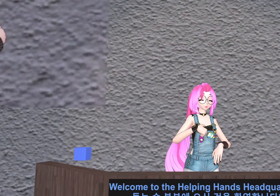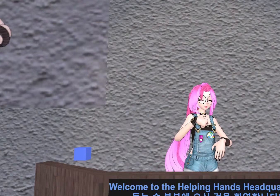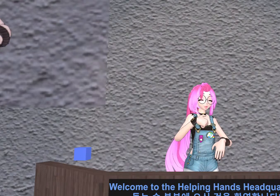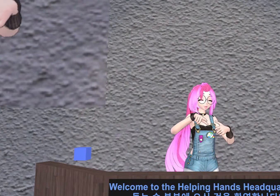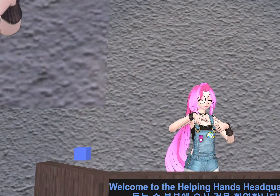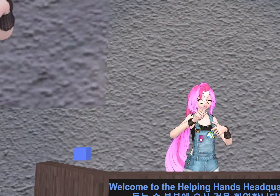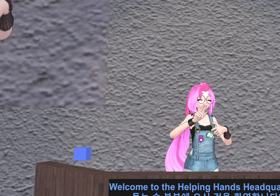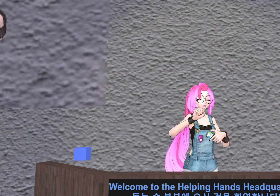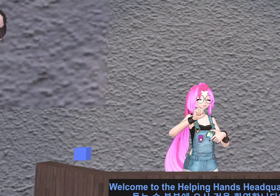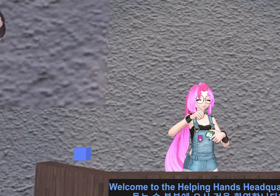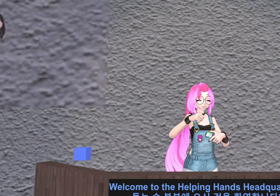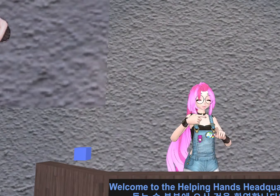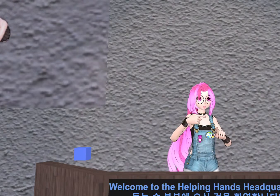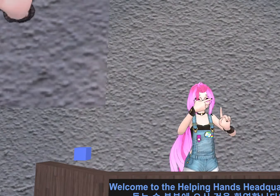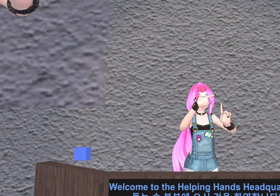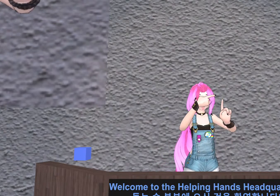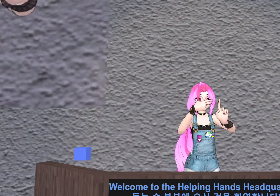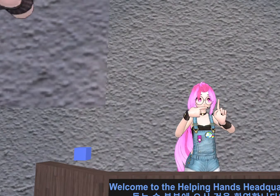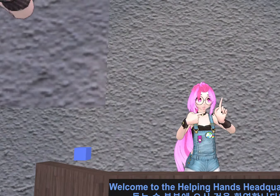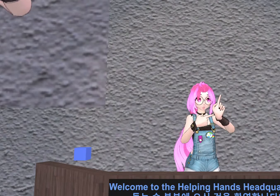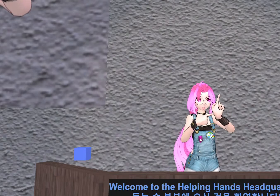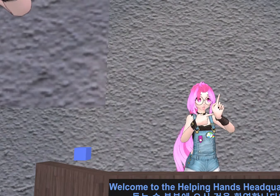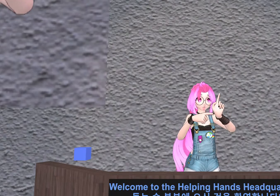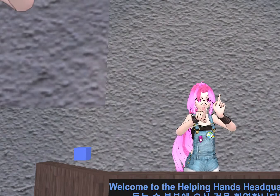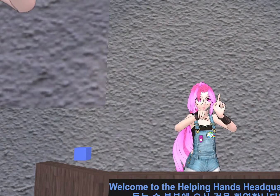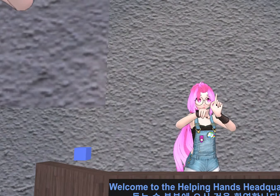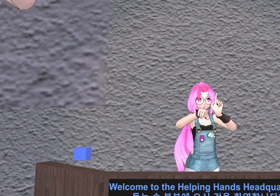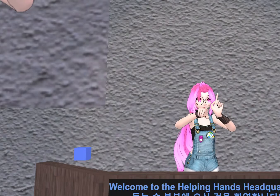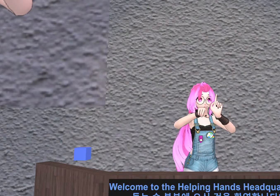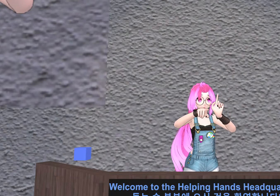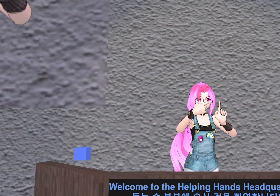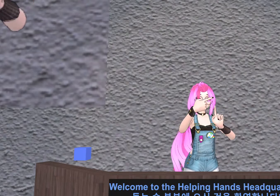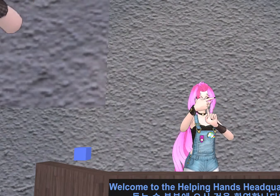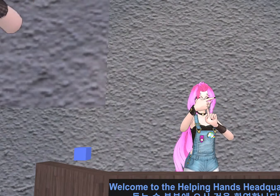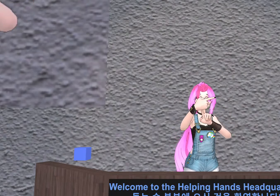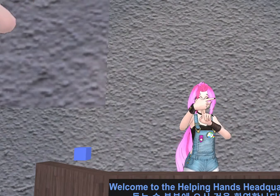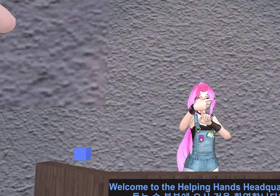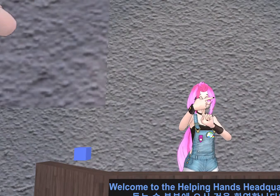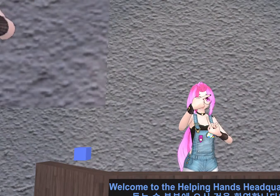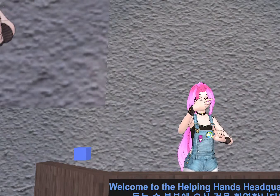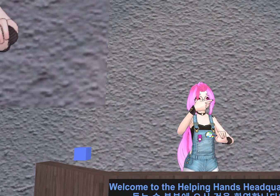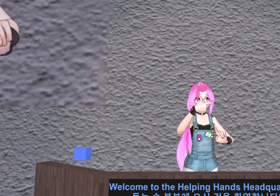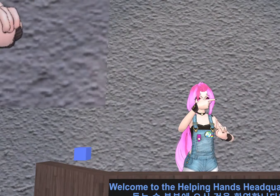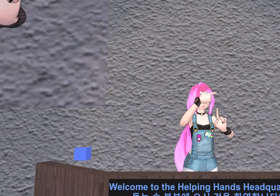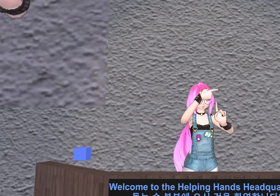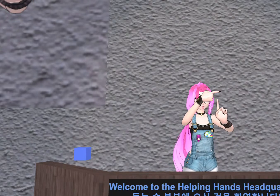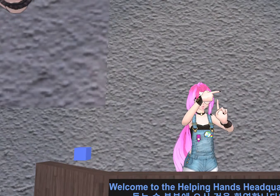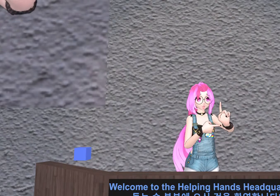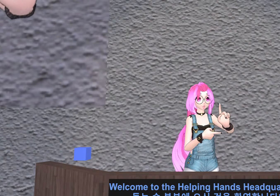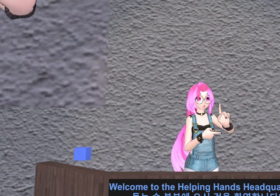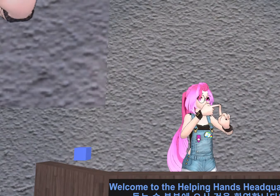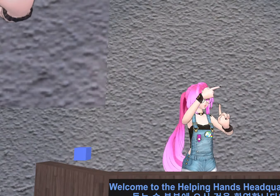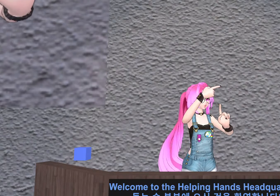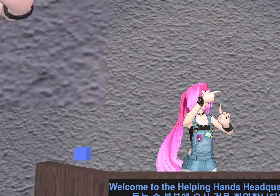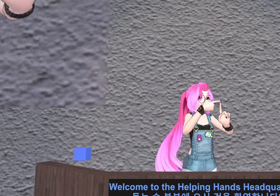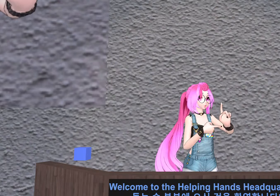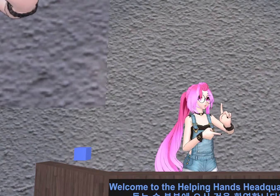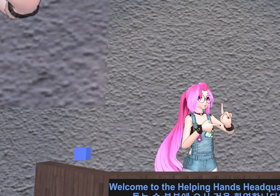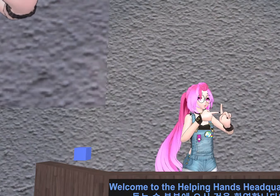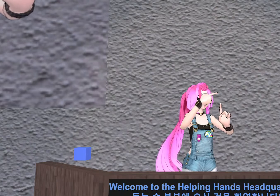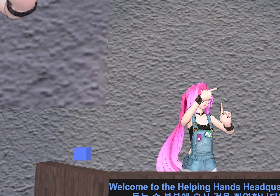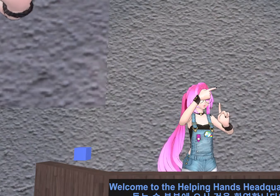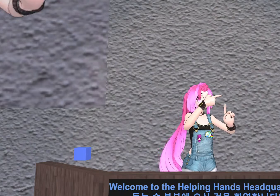well. So pride month. Yes. This one facing forward. This palm facing yourself.